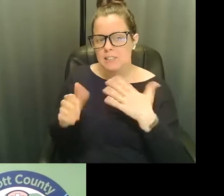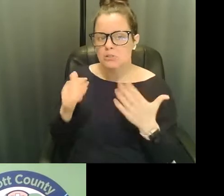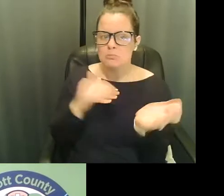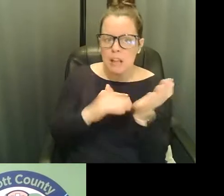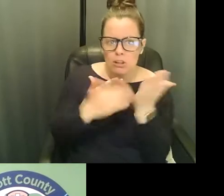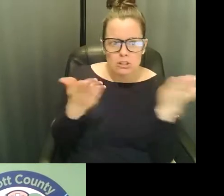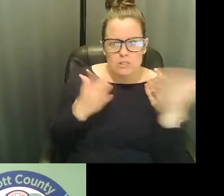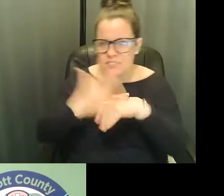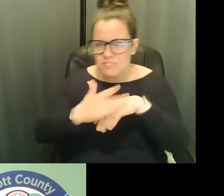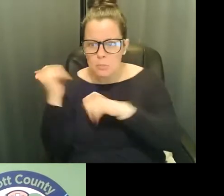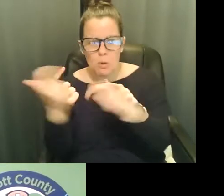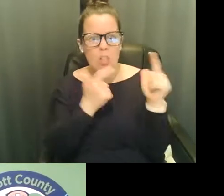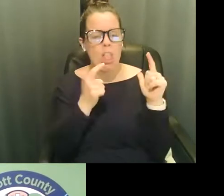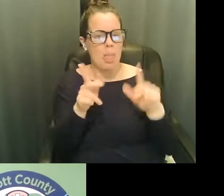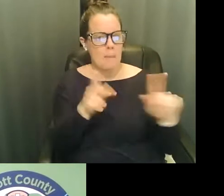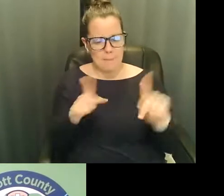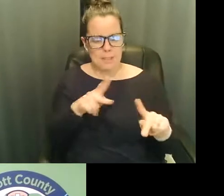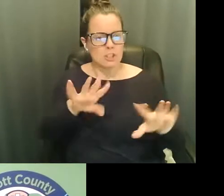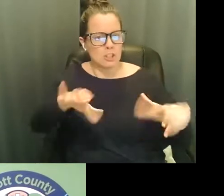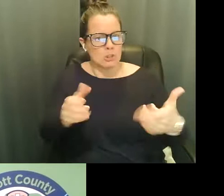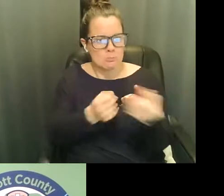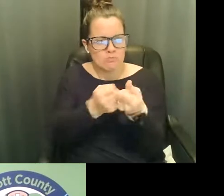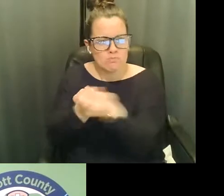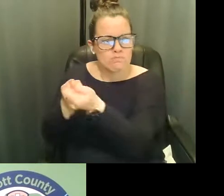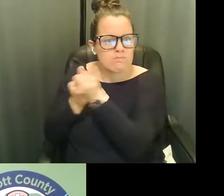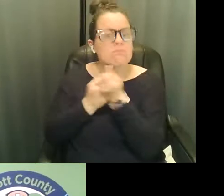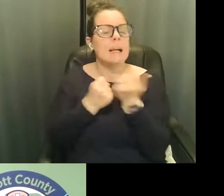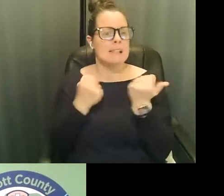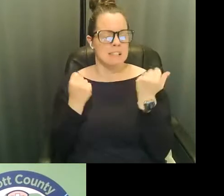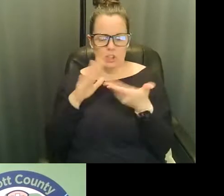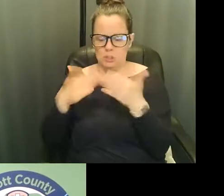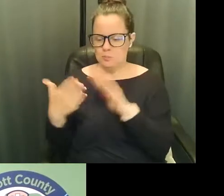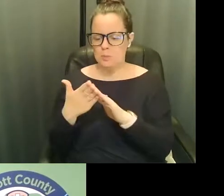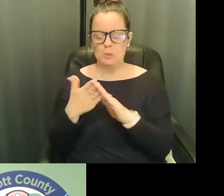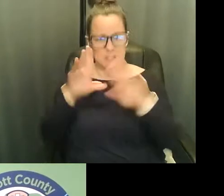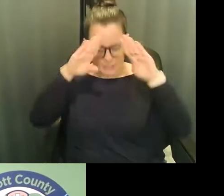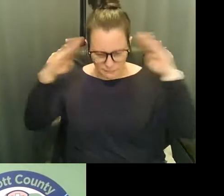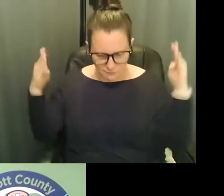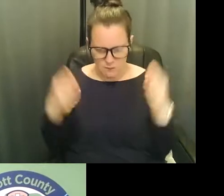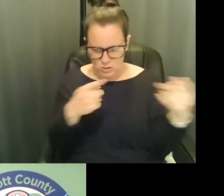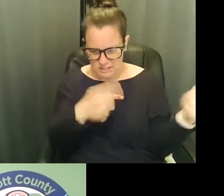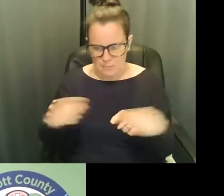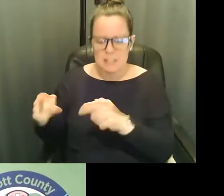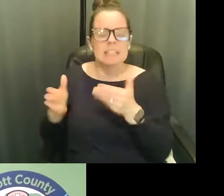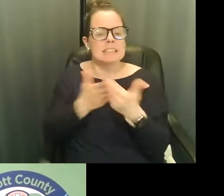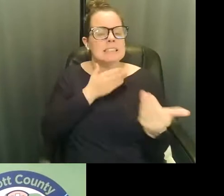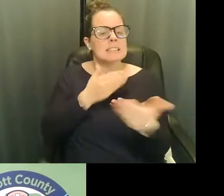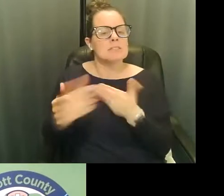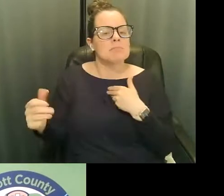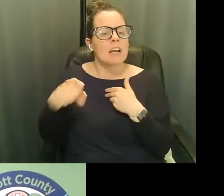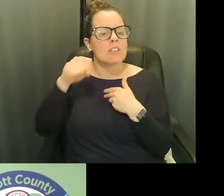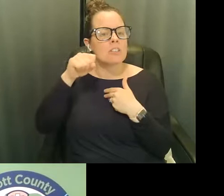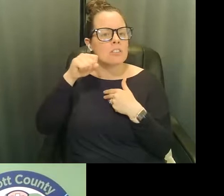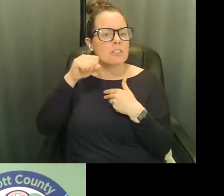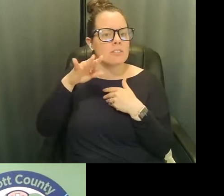population health programs are supported, and a community focus is employed regardless of physical or political